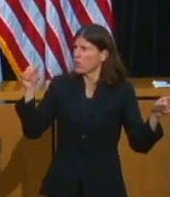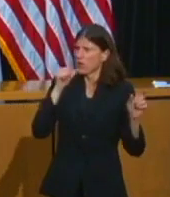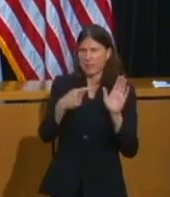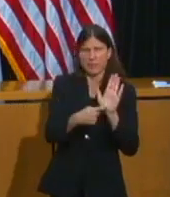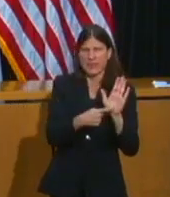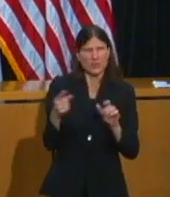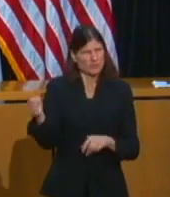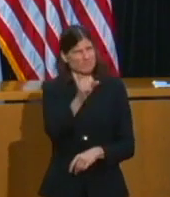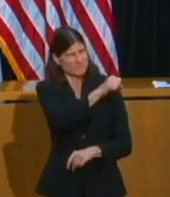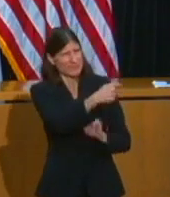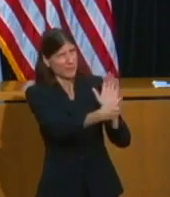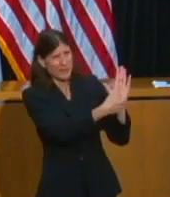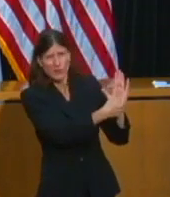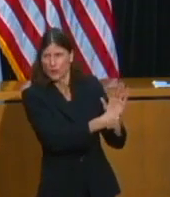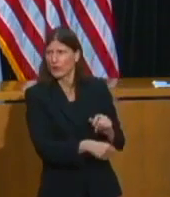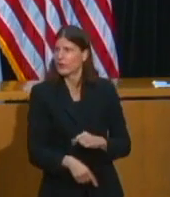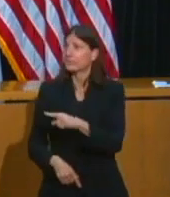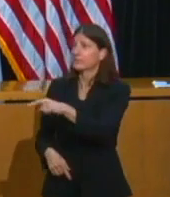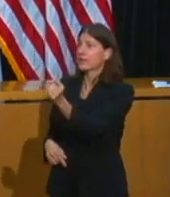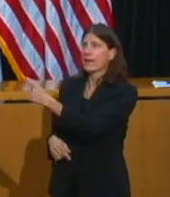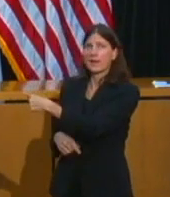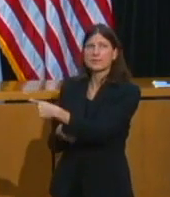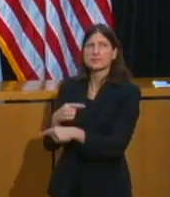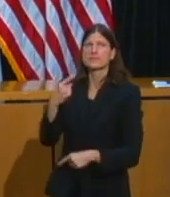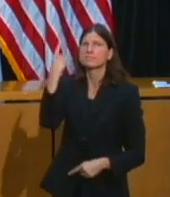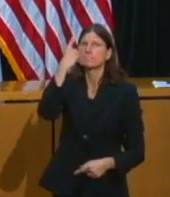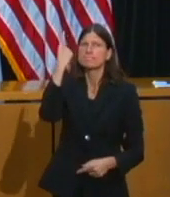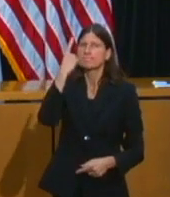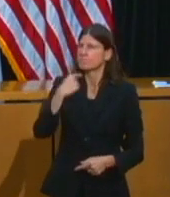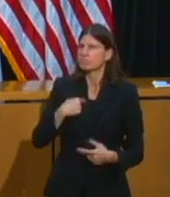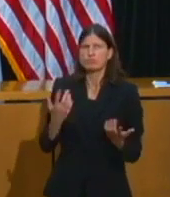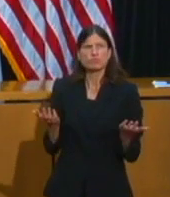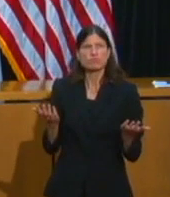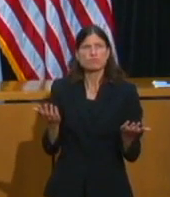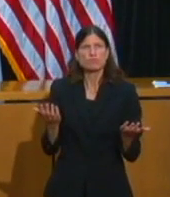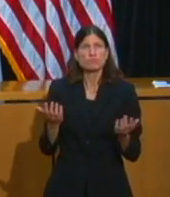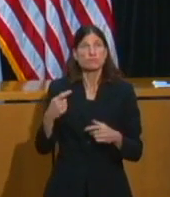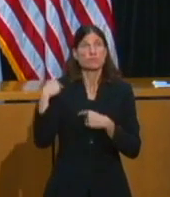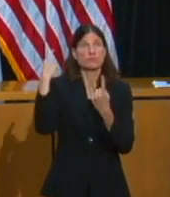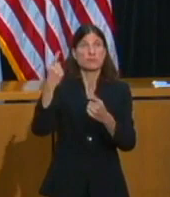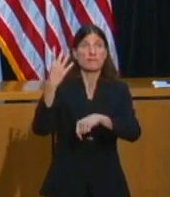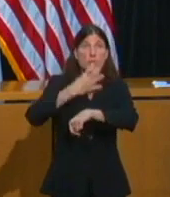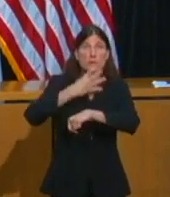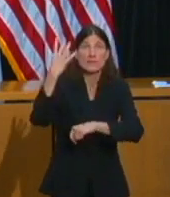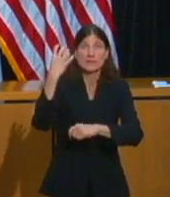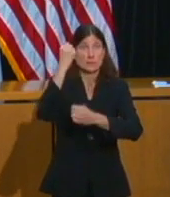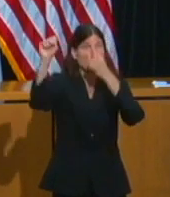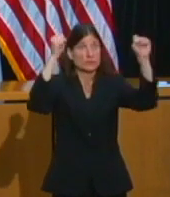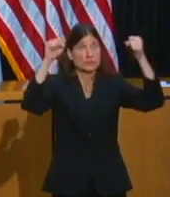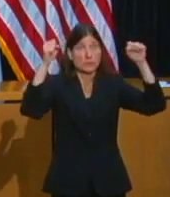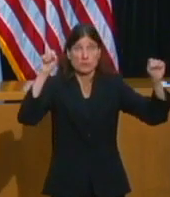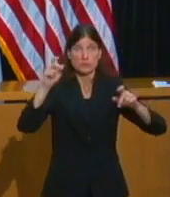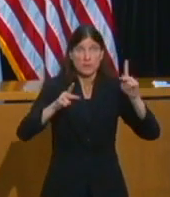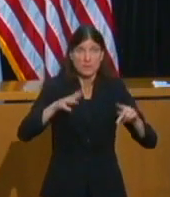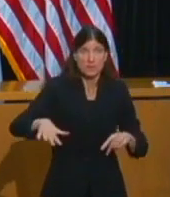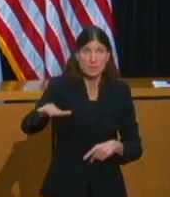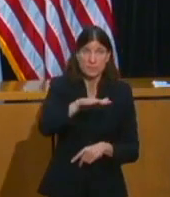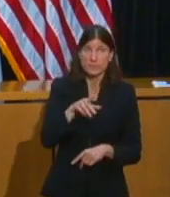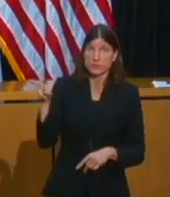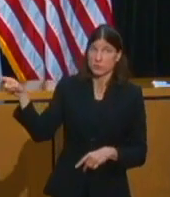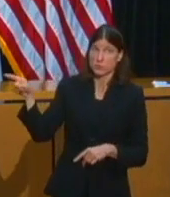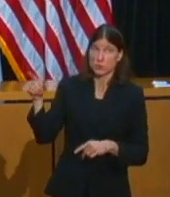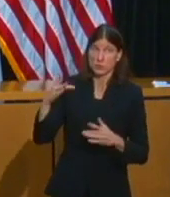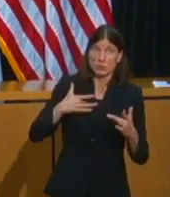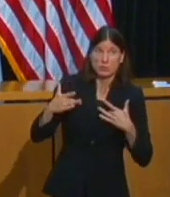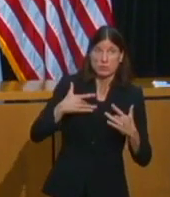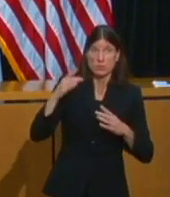some of the massive protests that have been happening over the last 4 days, are you concerned about a spread and a spike in cases